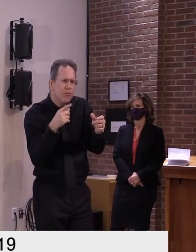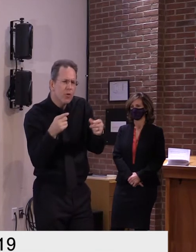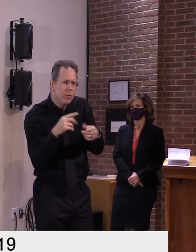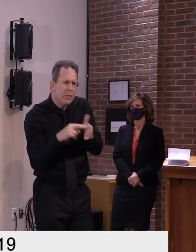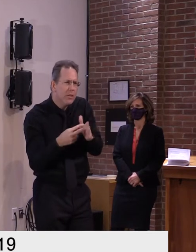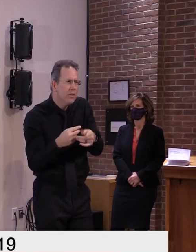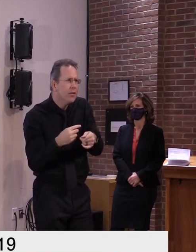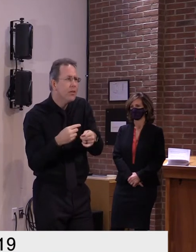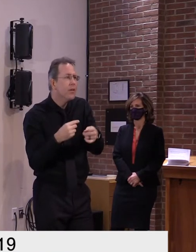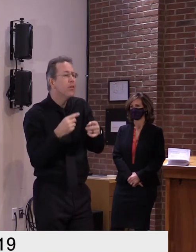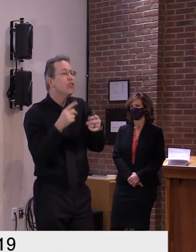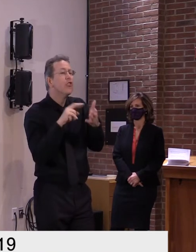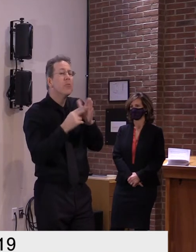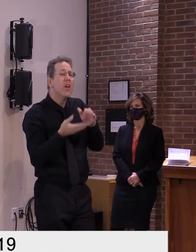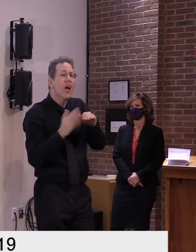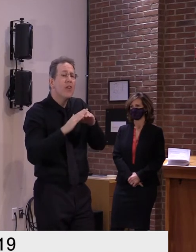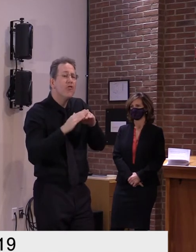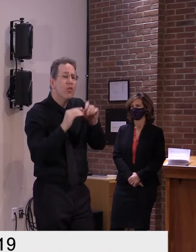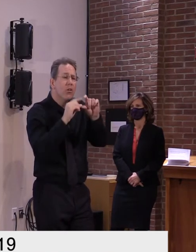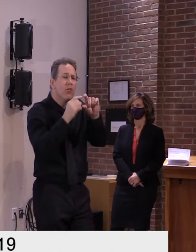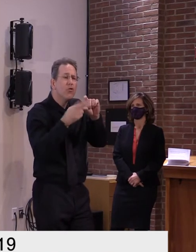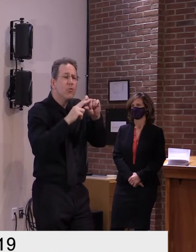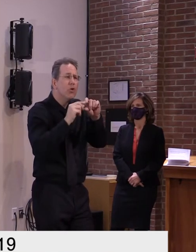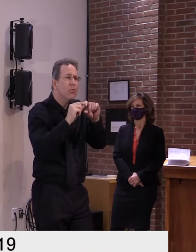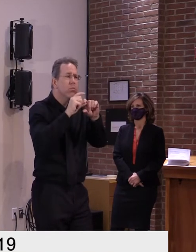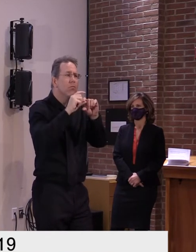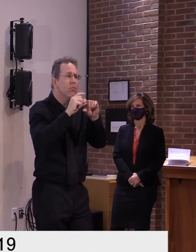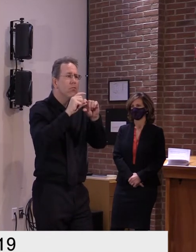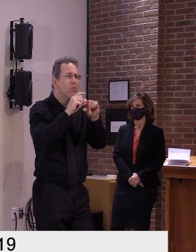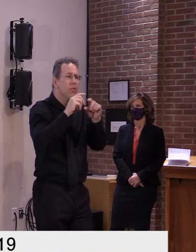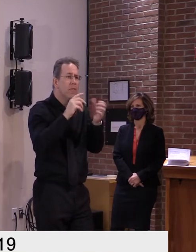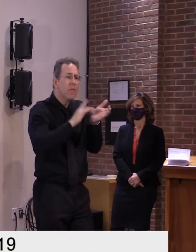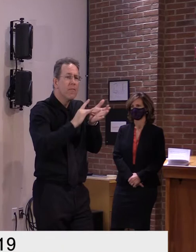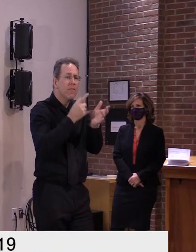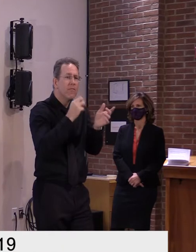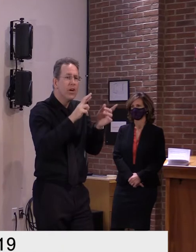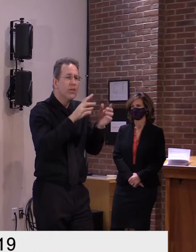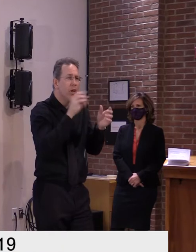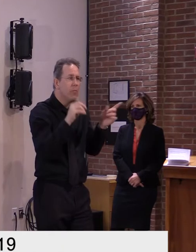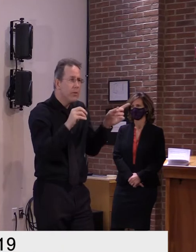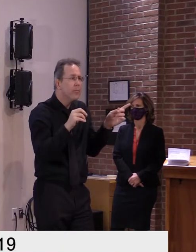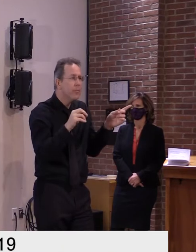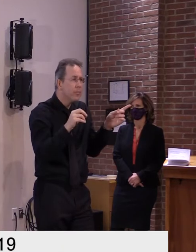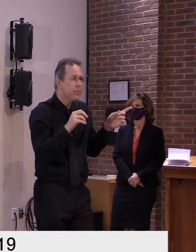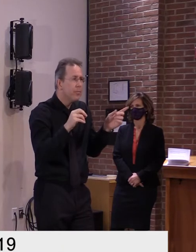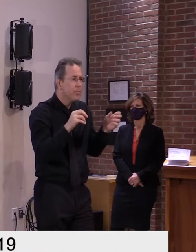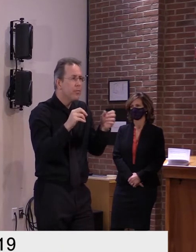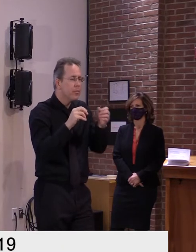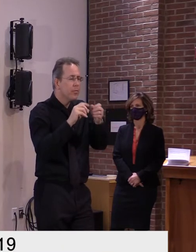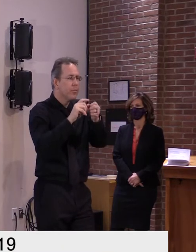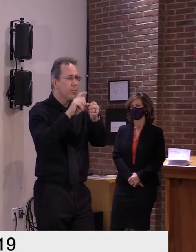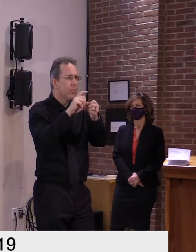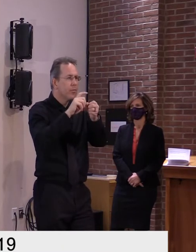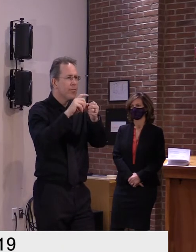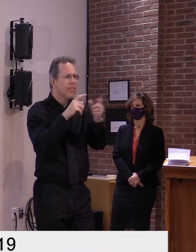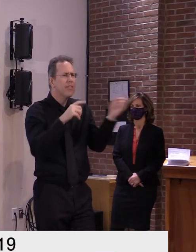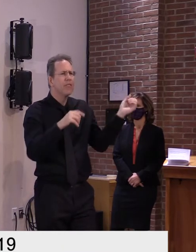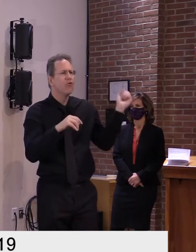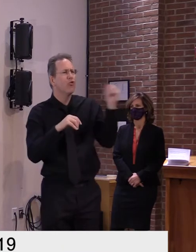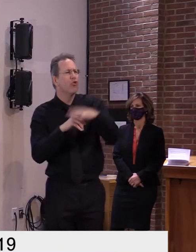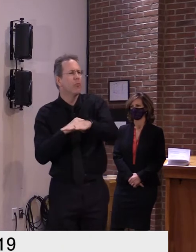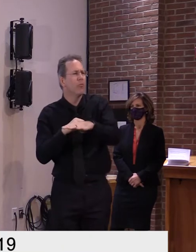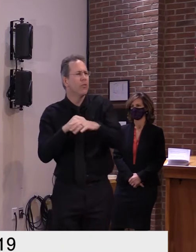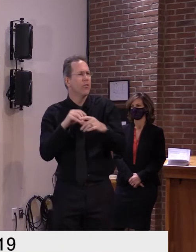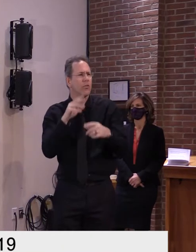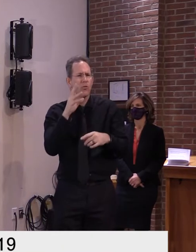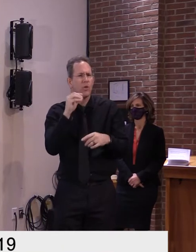doses. So the Pfizer vaccine, we're hearing that they may be shipping, you know, 20-40% more in a vial than